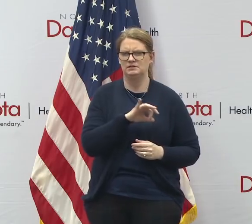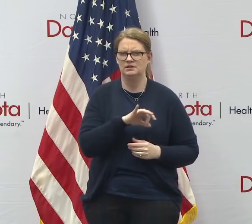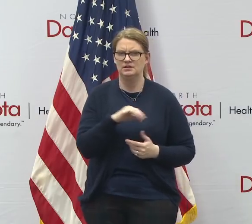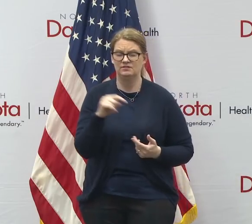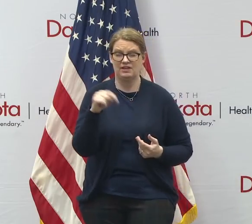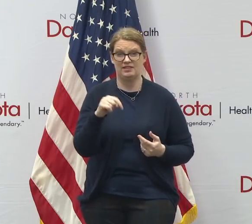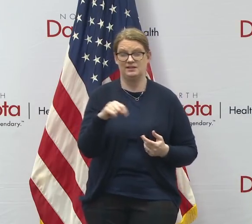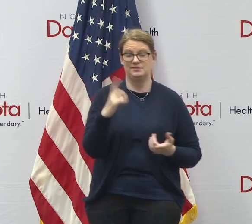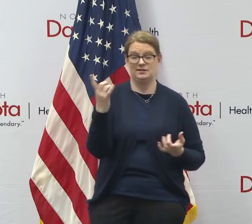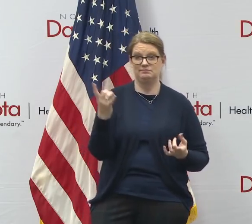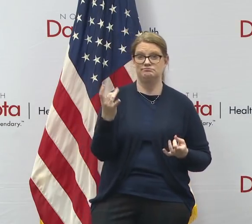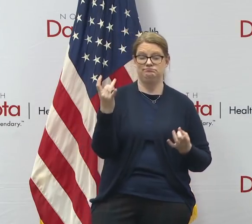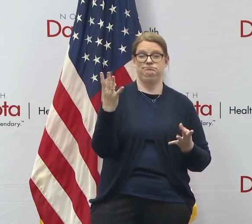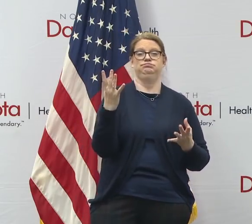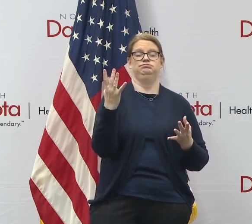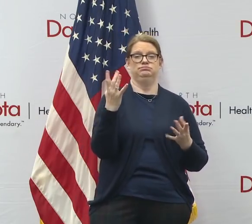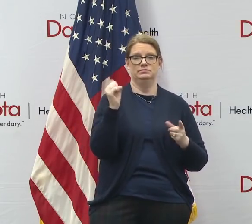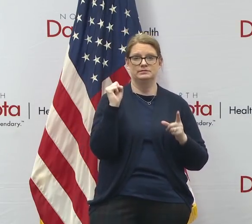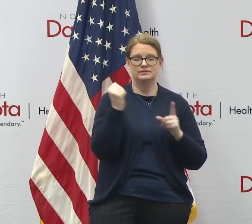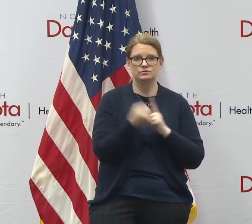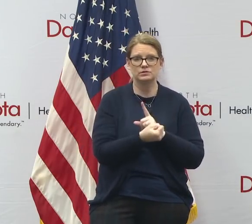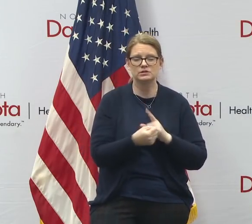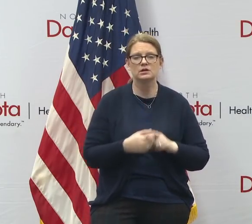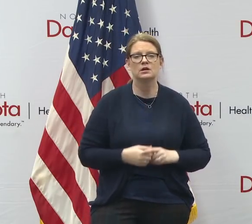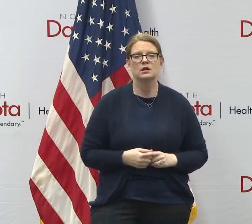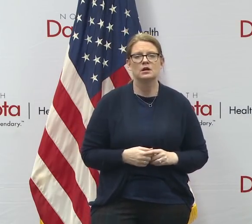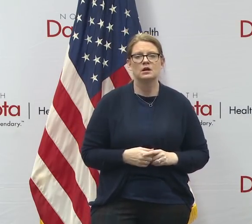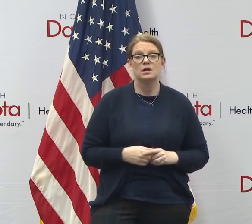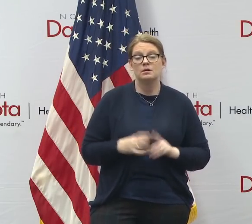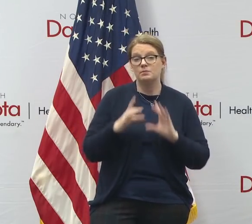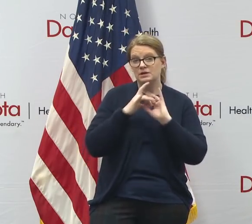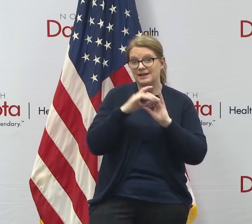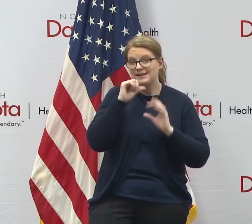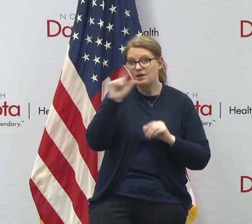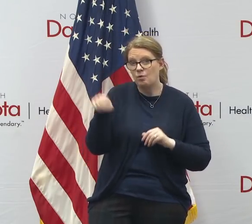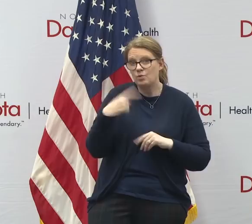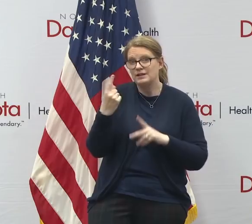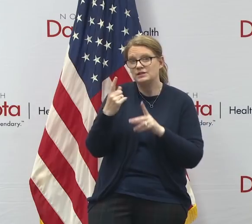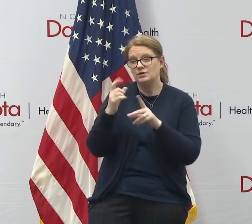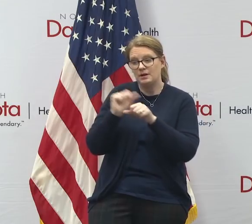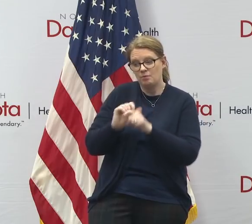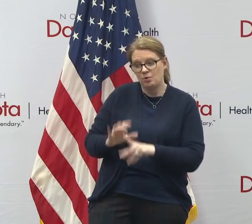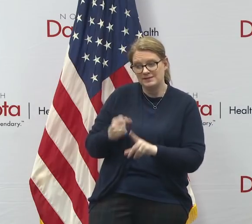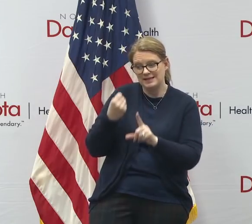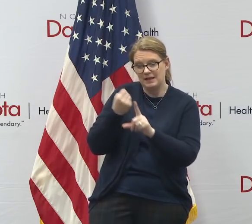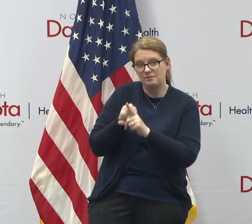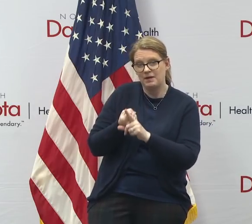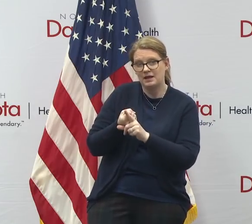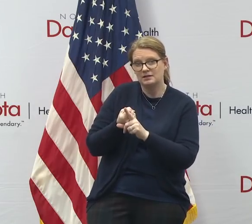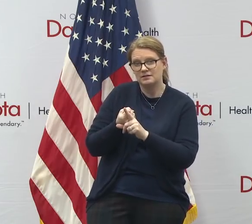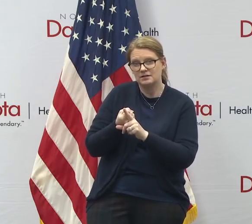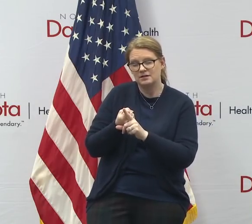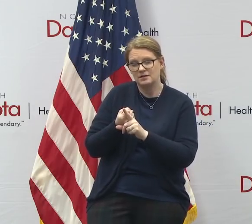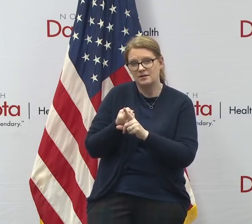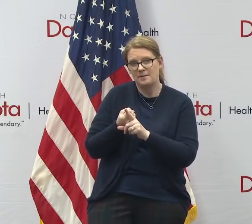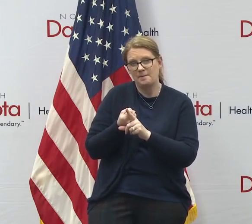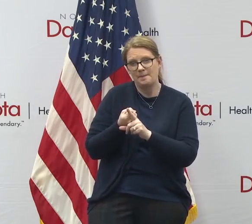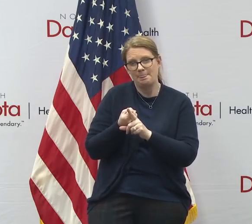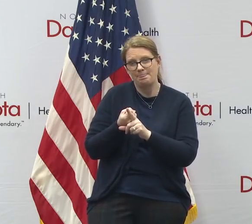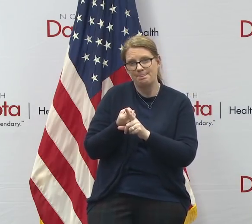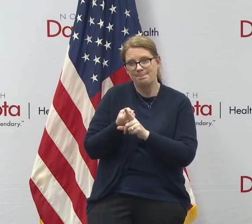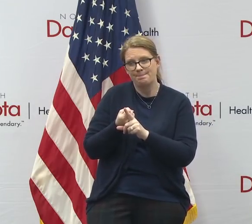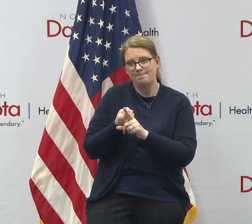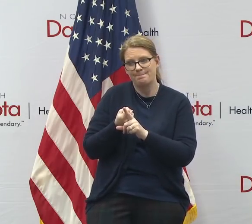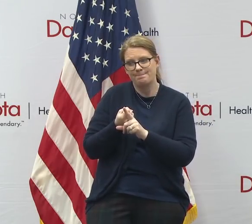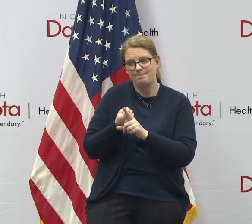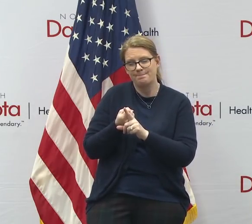extraordinary circumstances. And that pertained not only to employees that were impacted by some of our